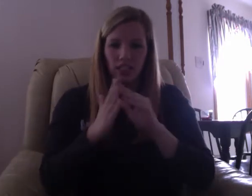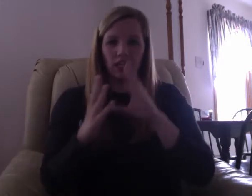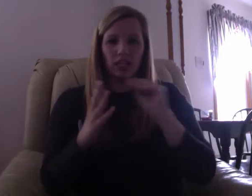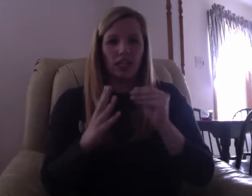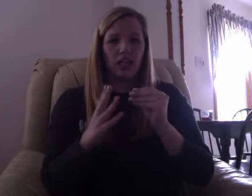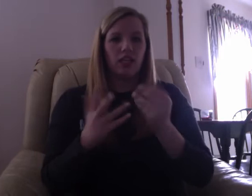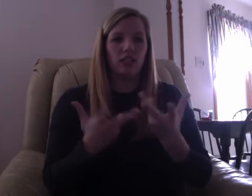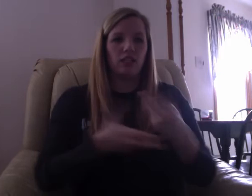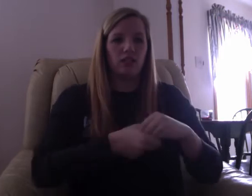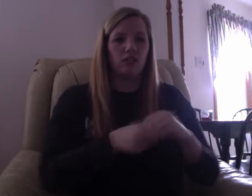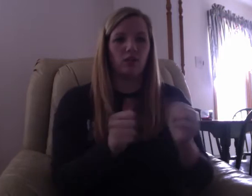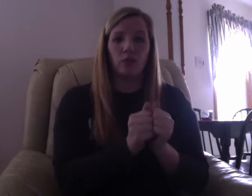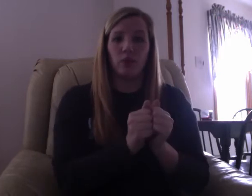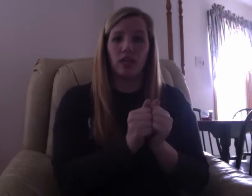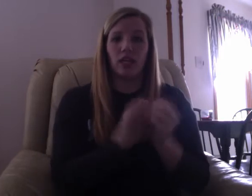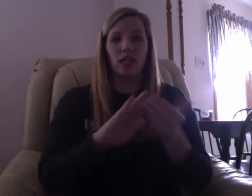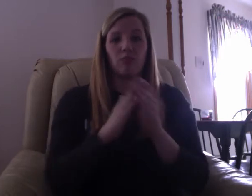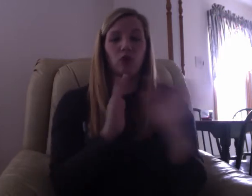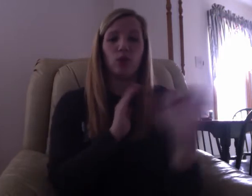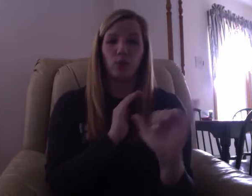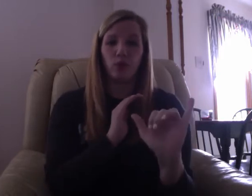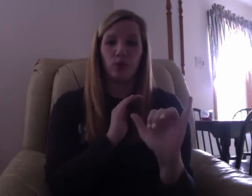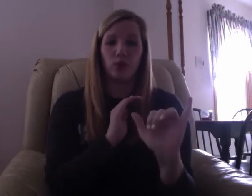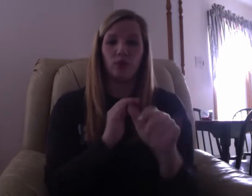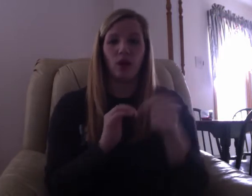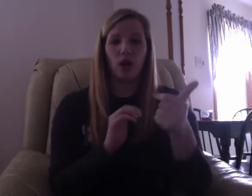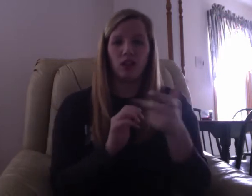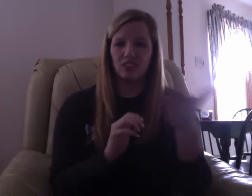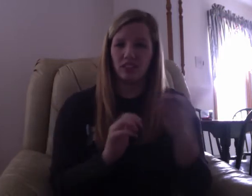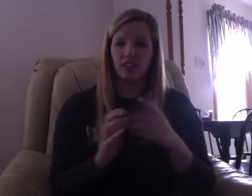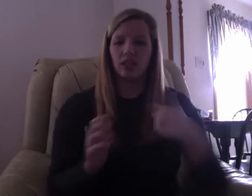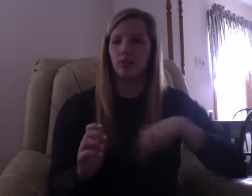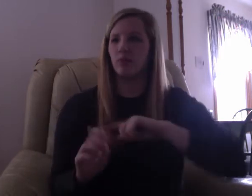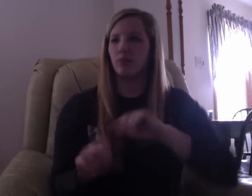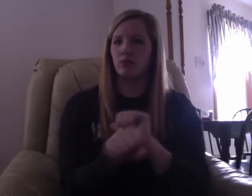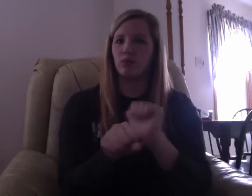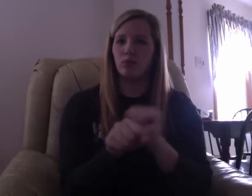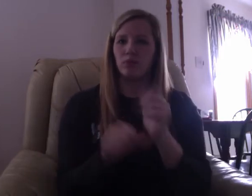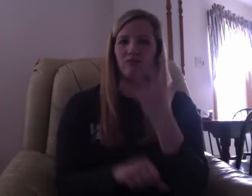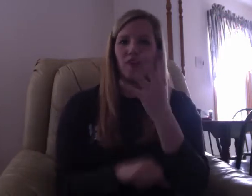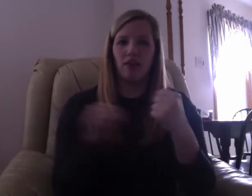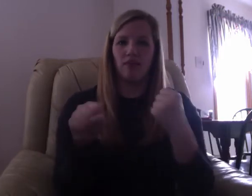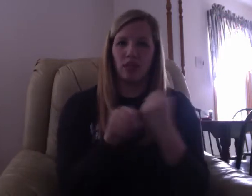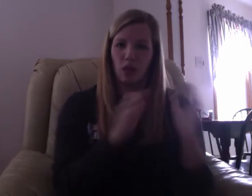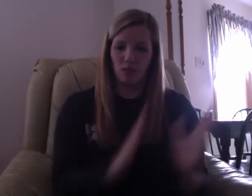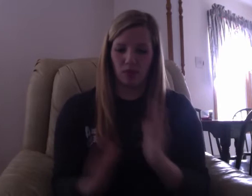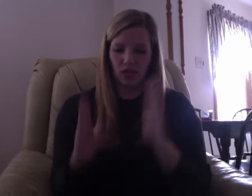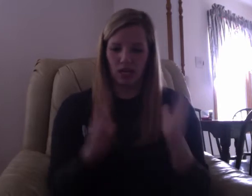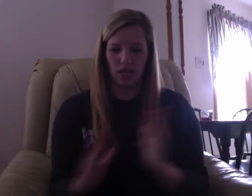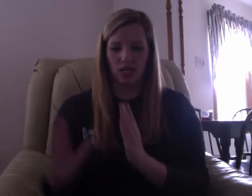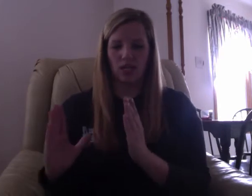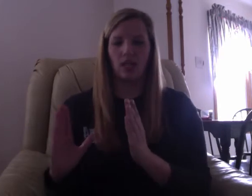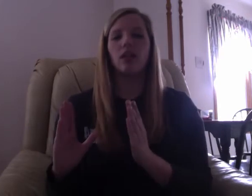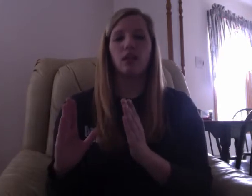The other thing that's been going on is within our 5-year strategic plan with the UNF LGBT Resource Center, we plan